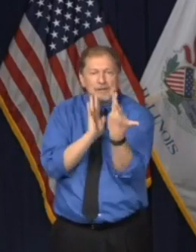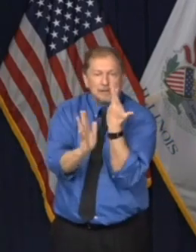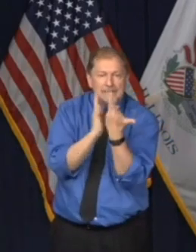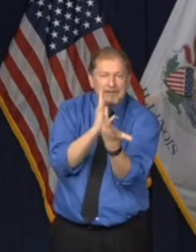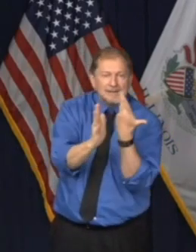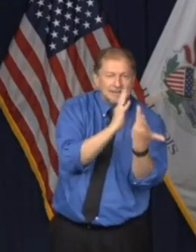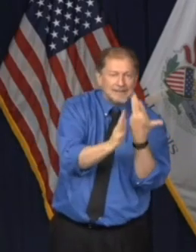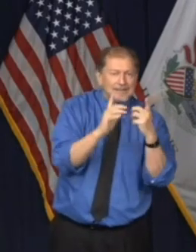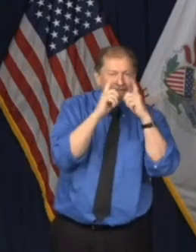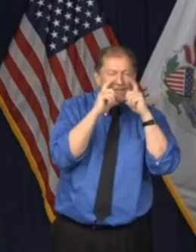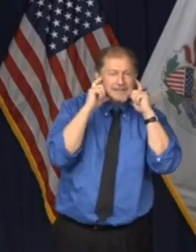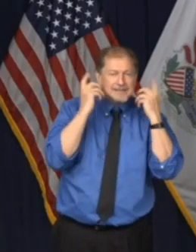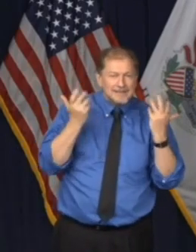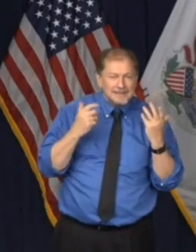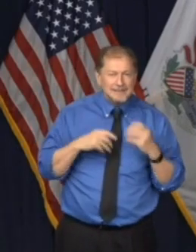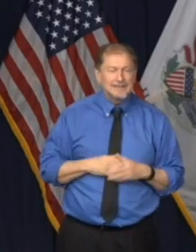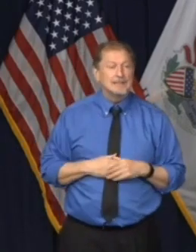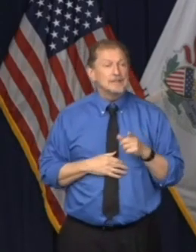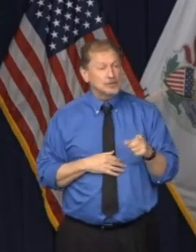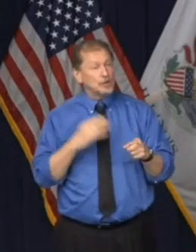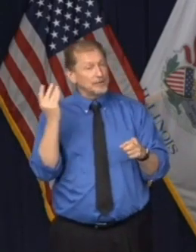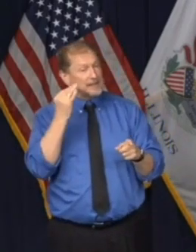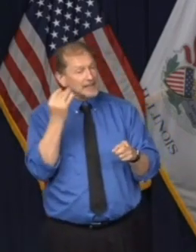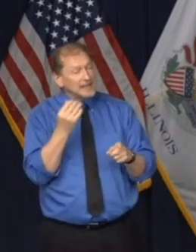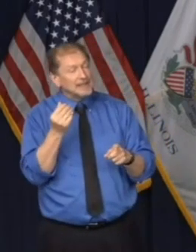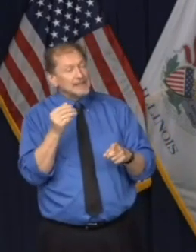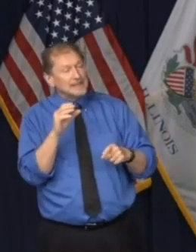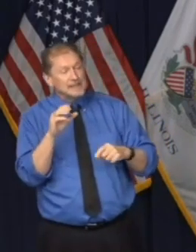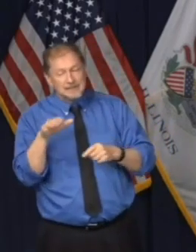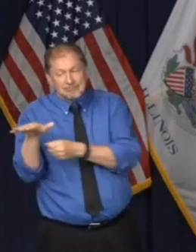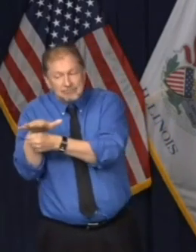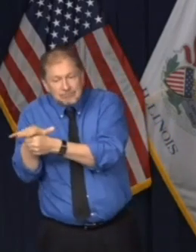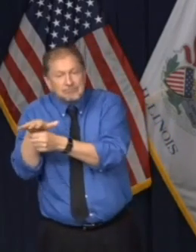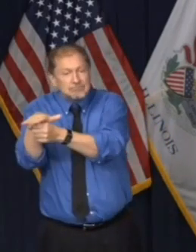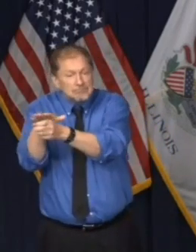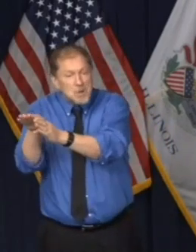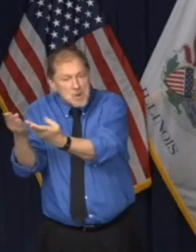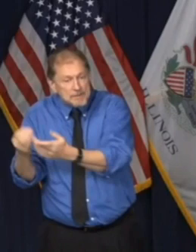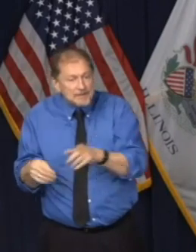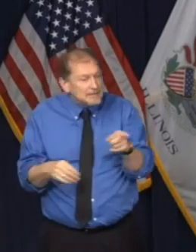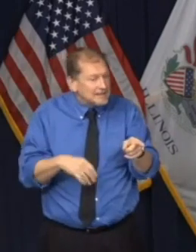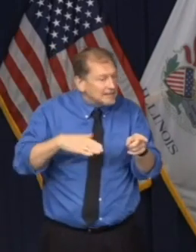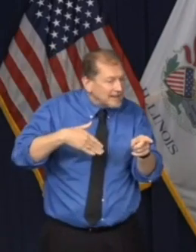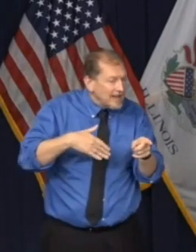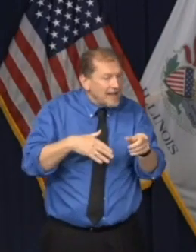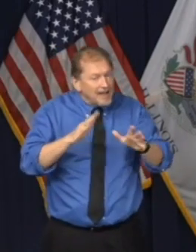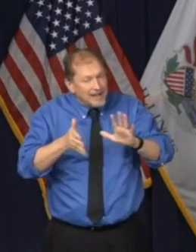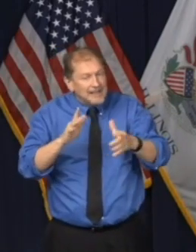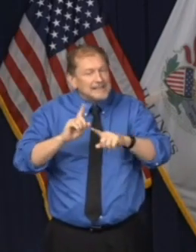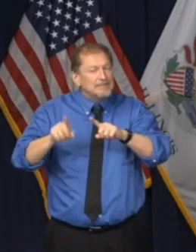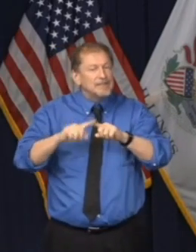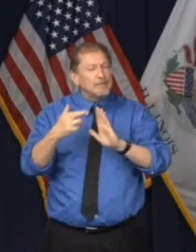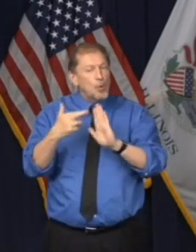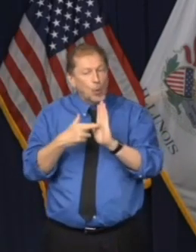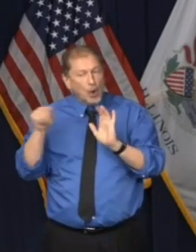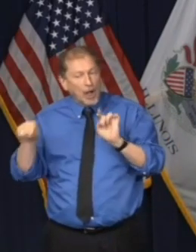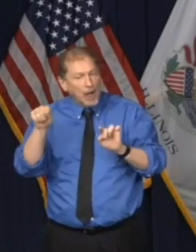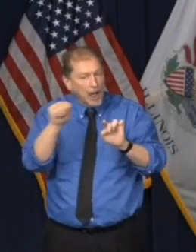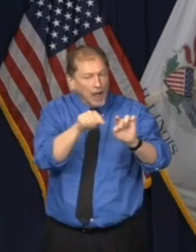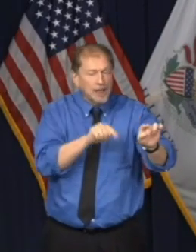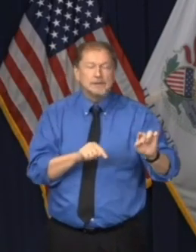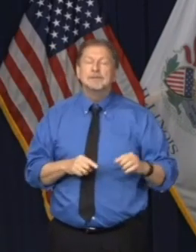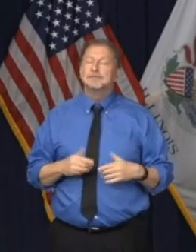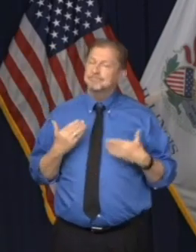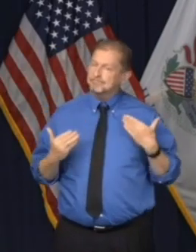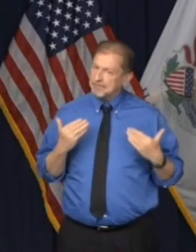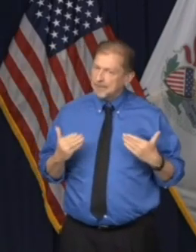county by county idea is something you are considering? Yeah, or region by region, or just done, I think the important thing is that we want to keep